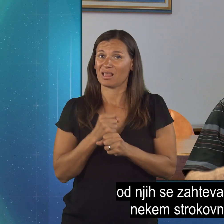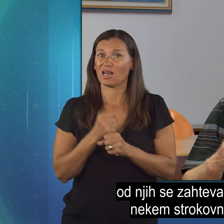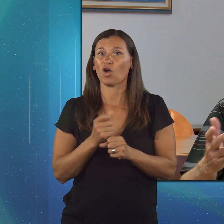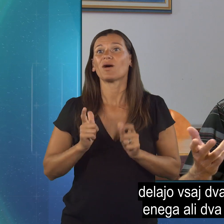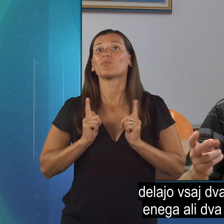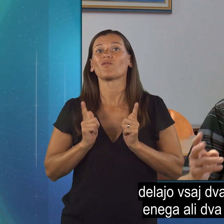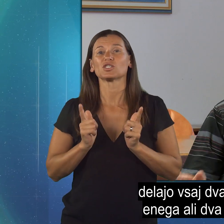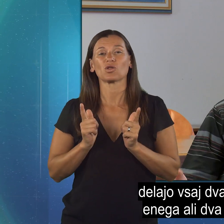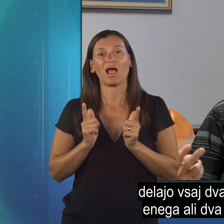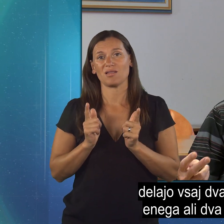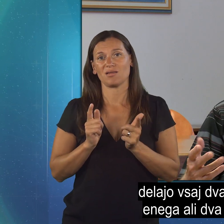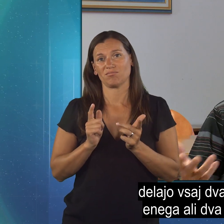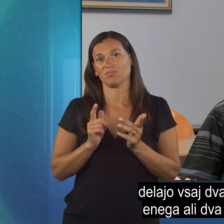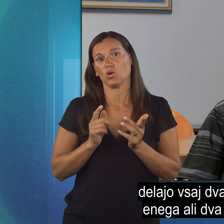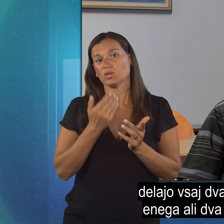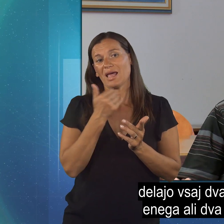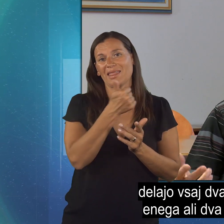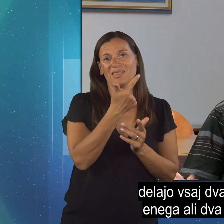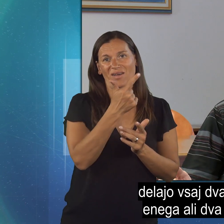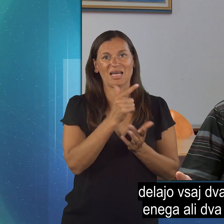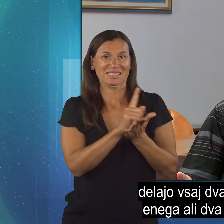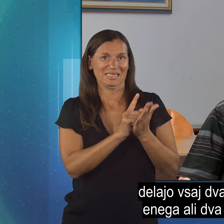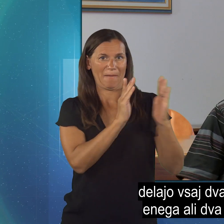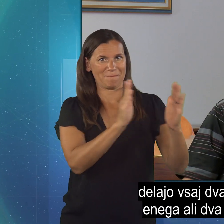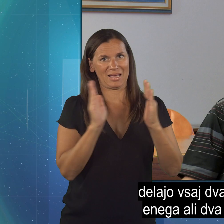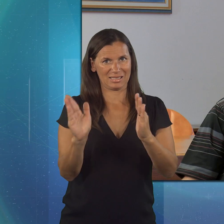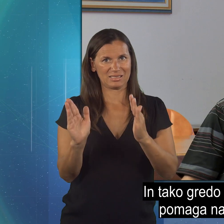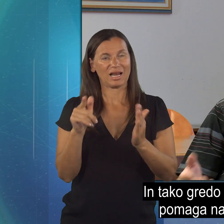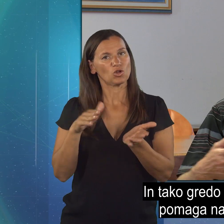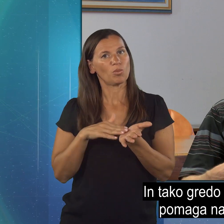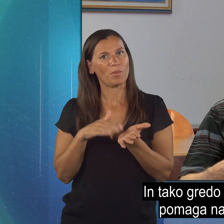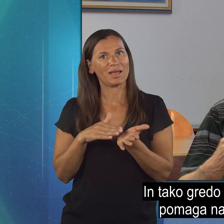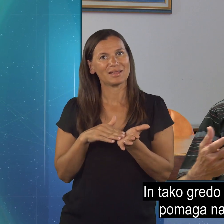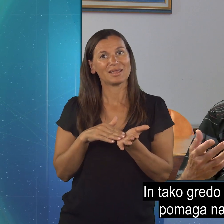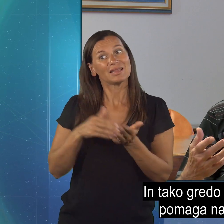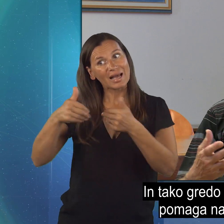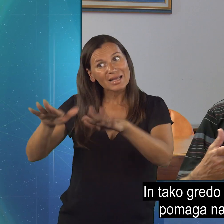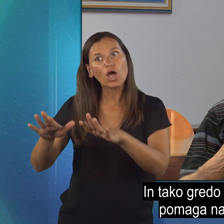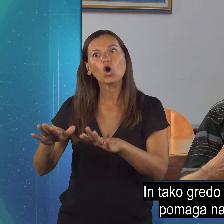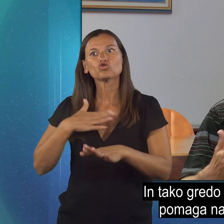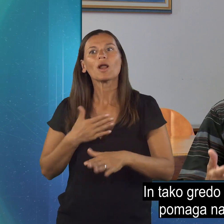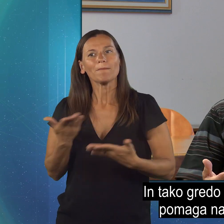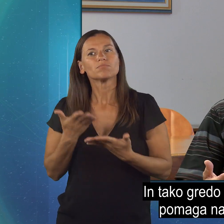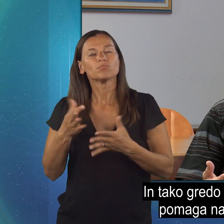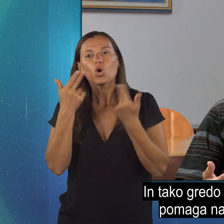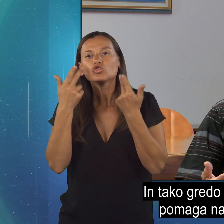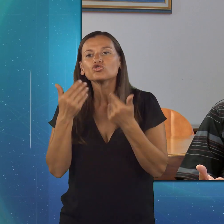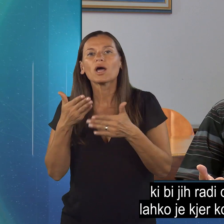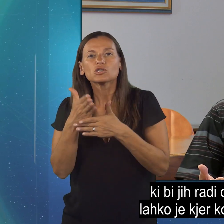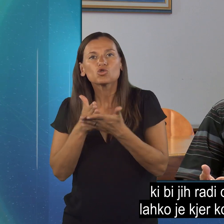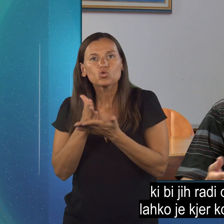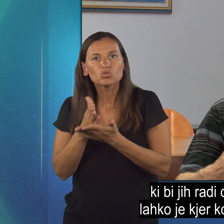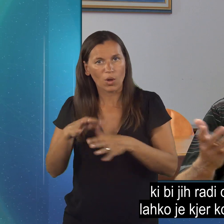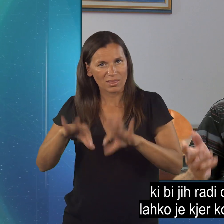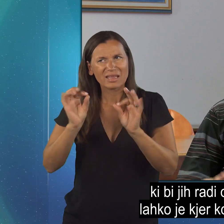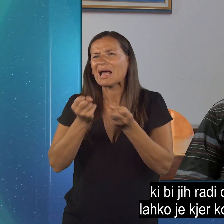business, for at least 2 semesters, 1 or 2 semesters. And so they go, and the school helps them find jobs where they want to